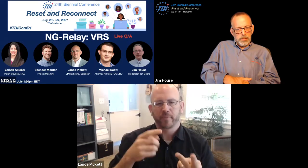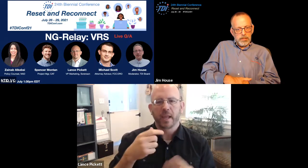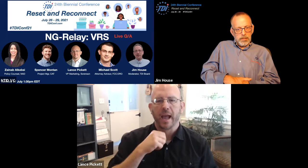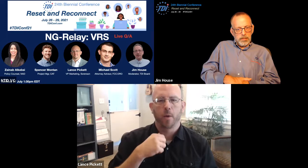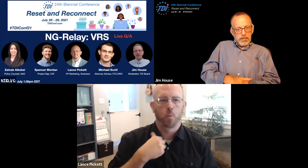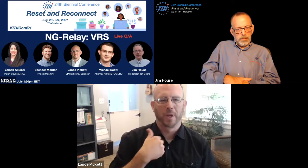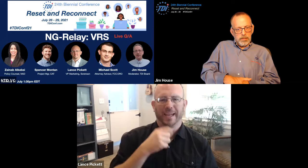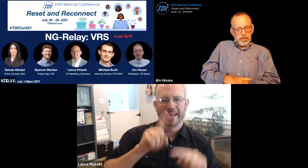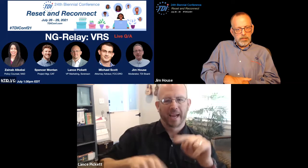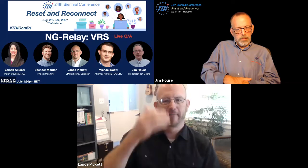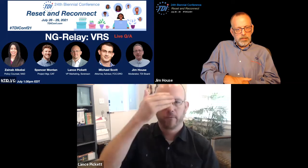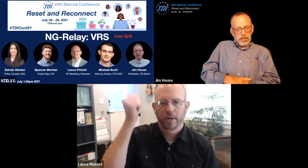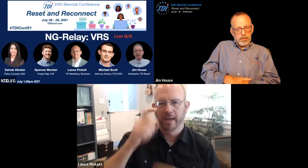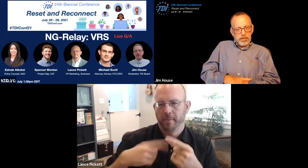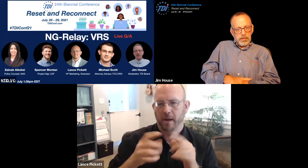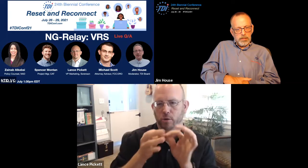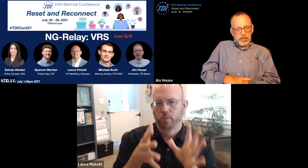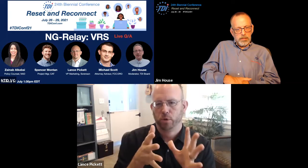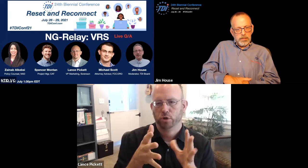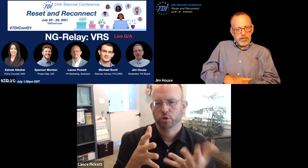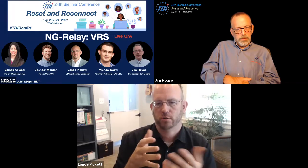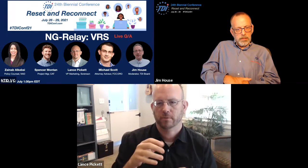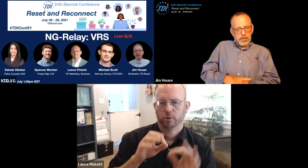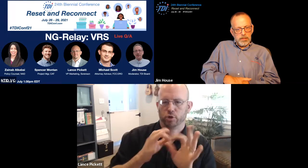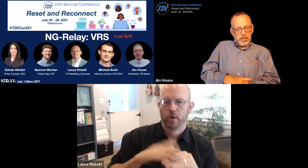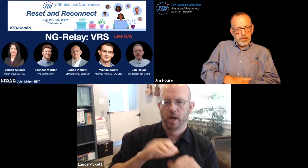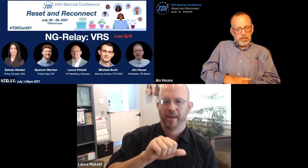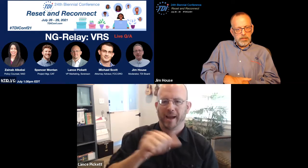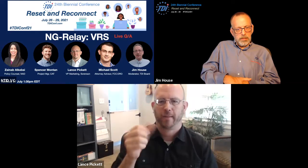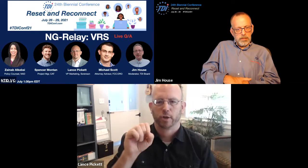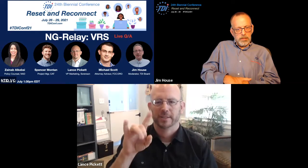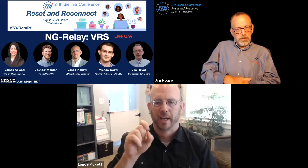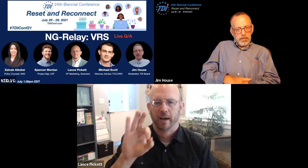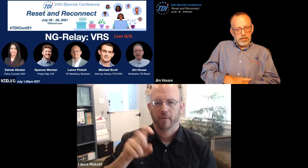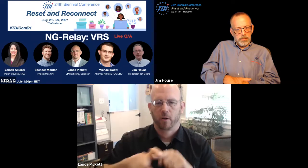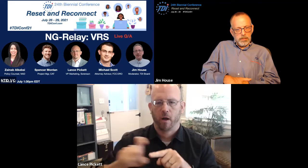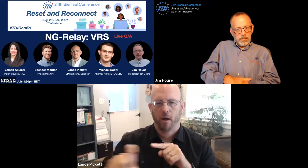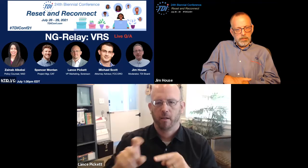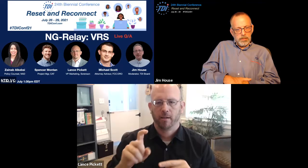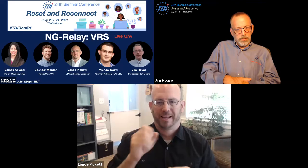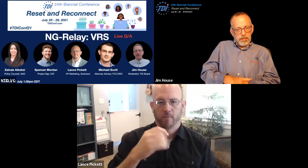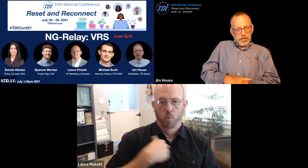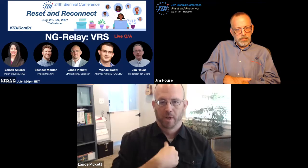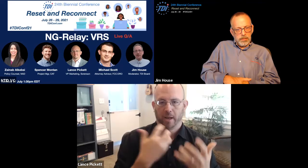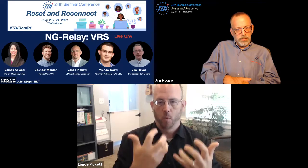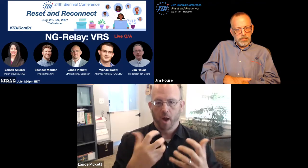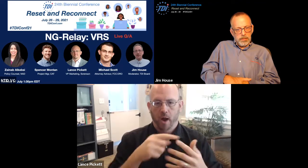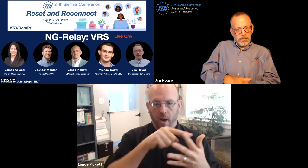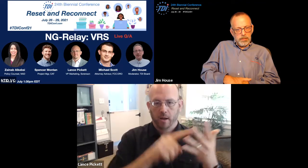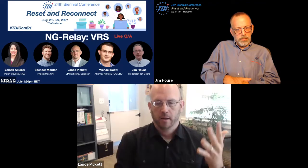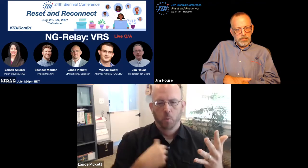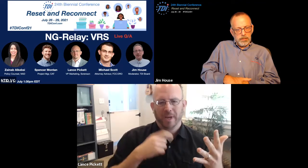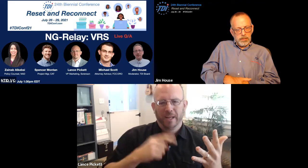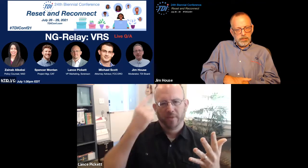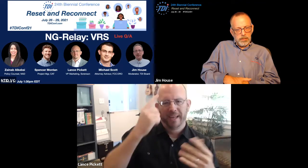VRS. And then the second one is we can't forget about interpreters. The interpreters on the other side of the call, if